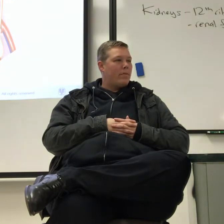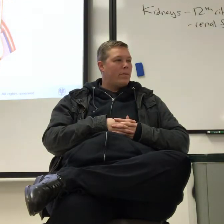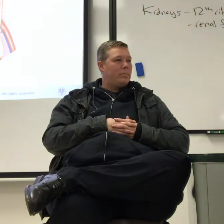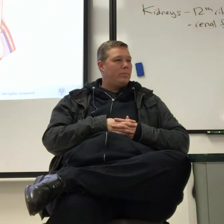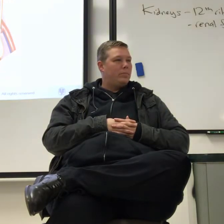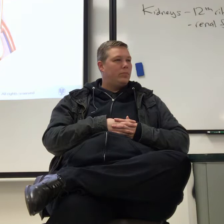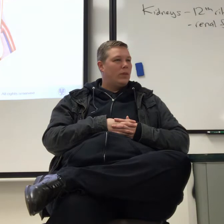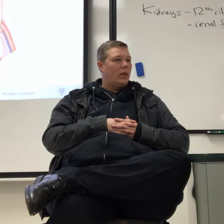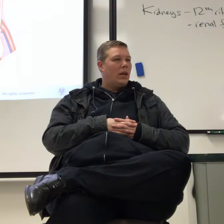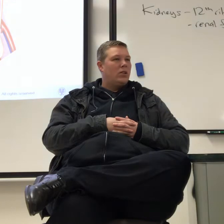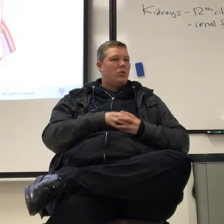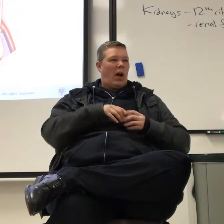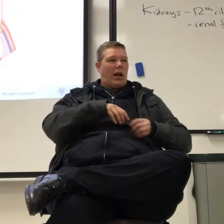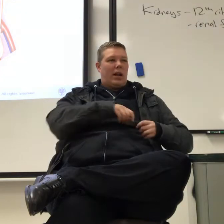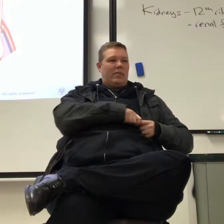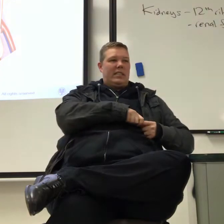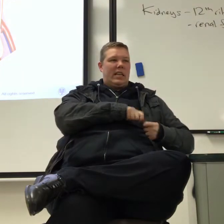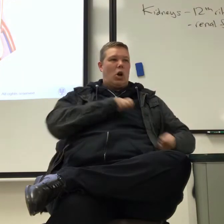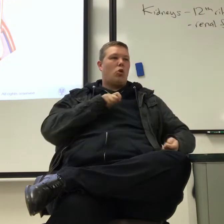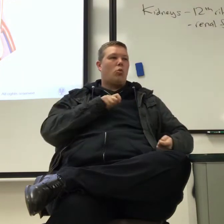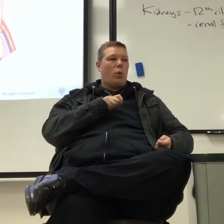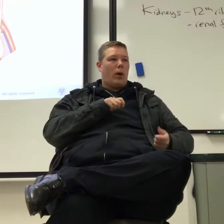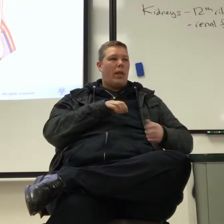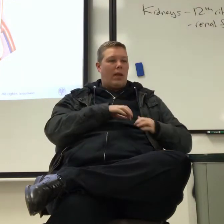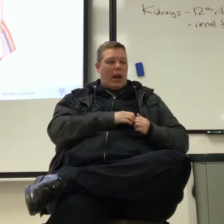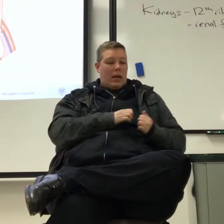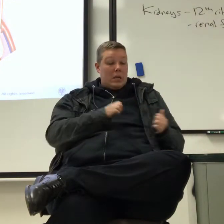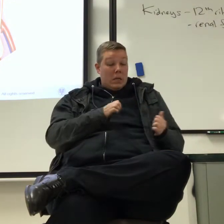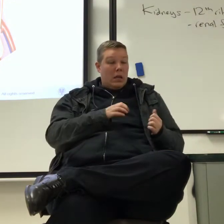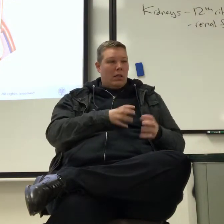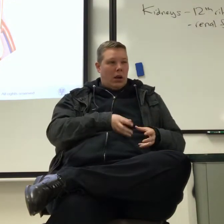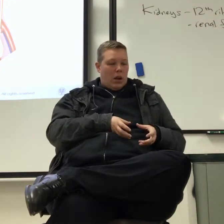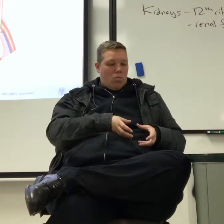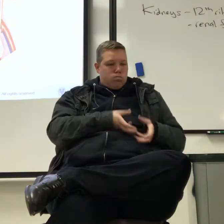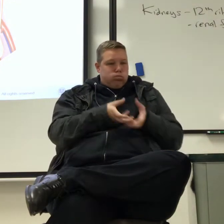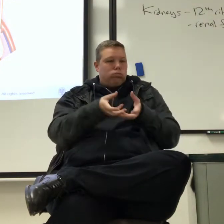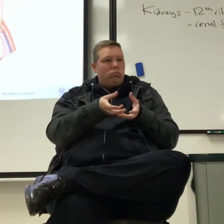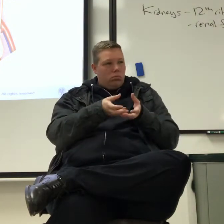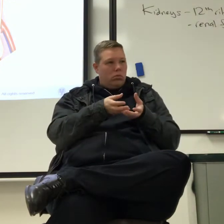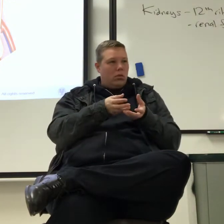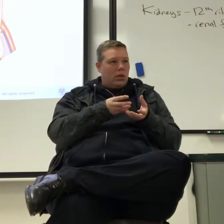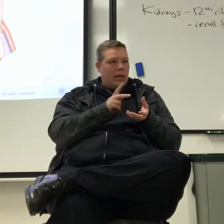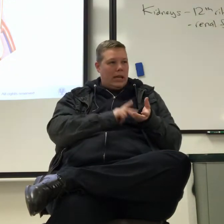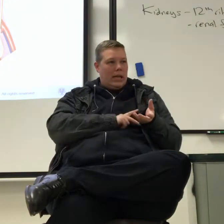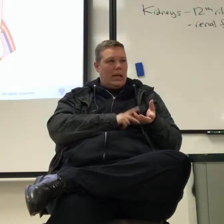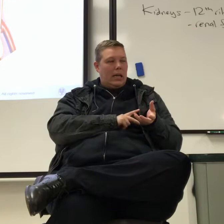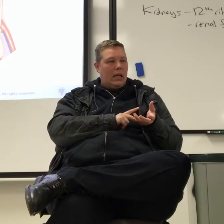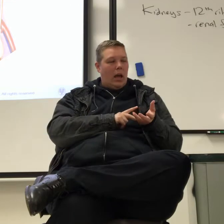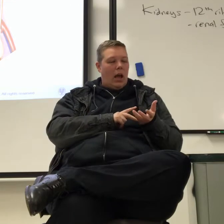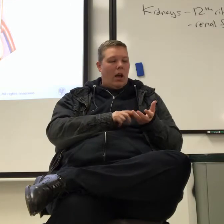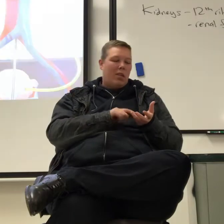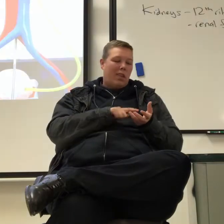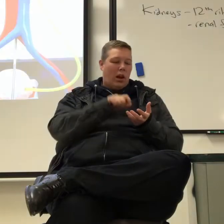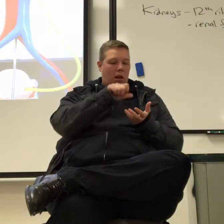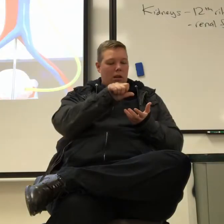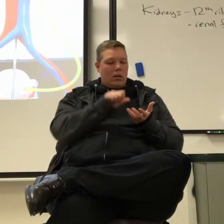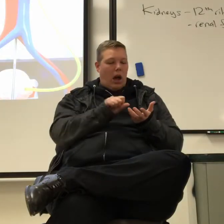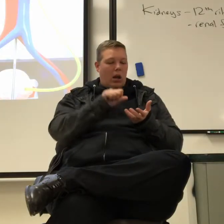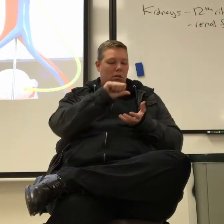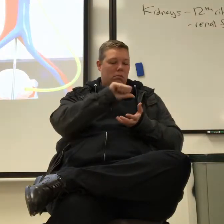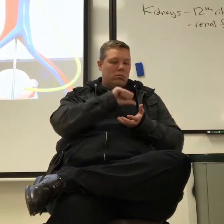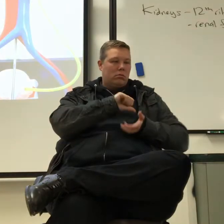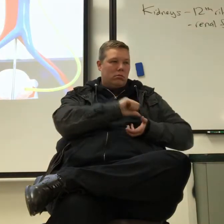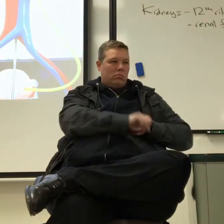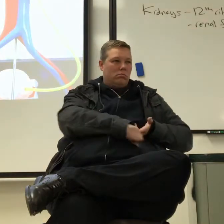I tear through that, then I can get to the kidney and I can see it like that, and I can pop it out, and I have to cut different structures there to get it out.